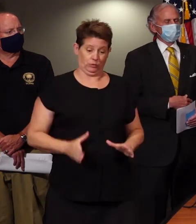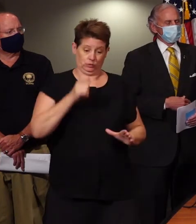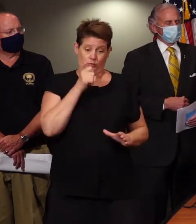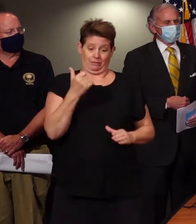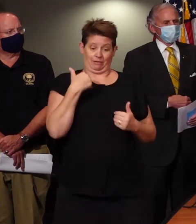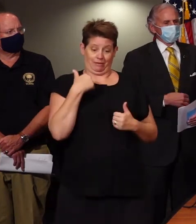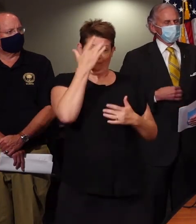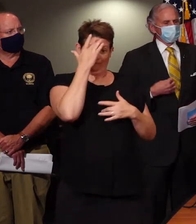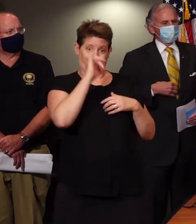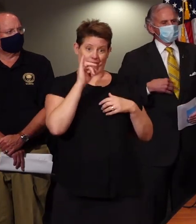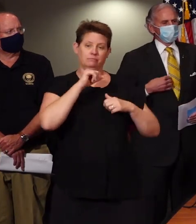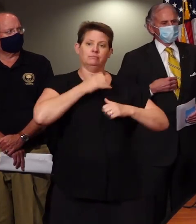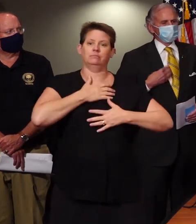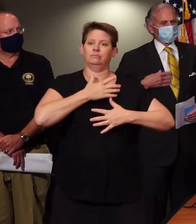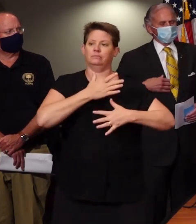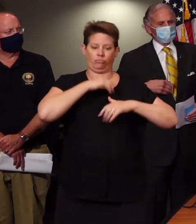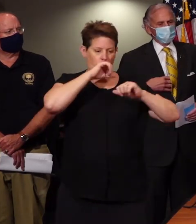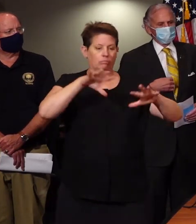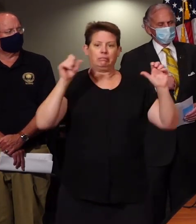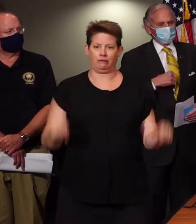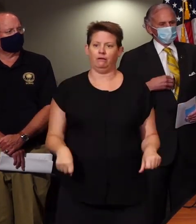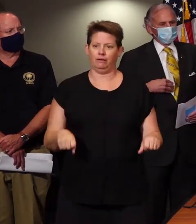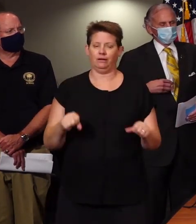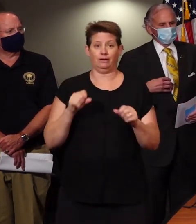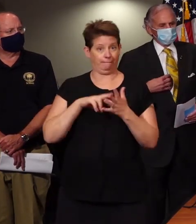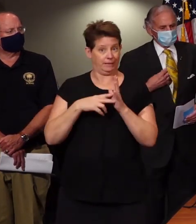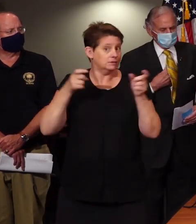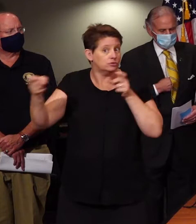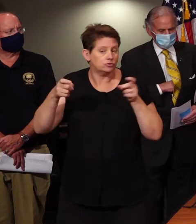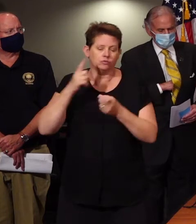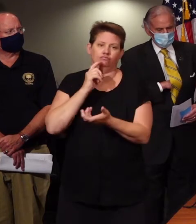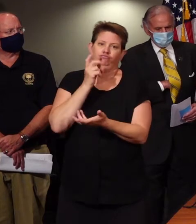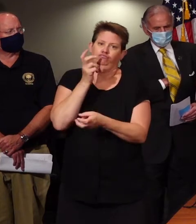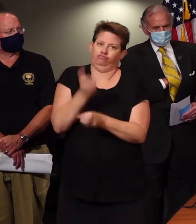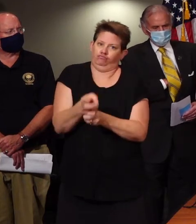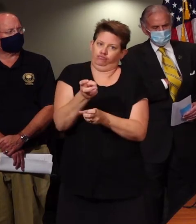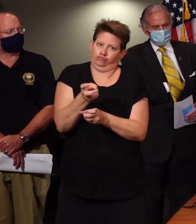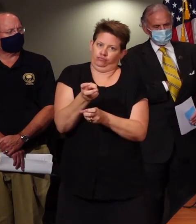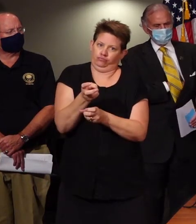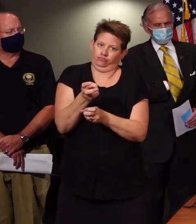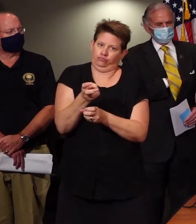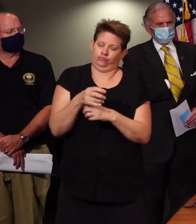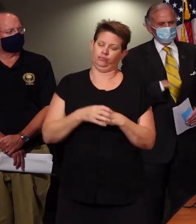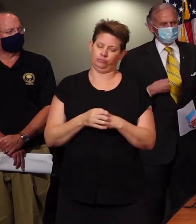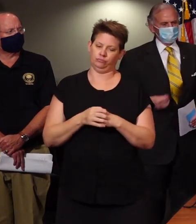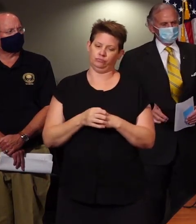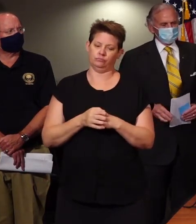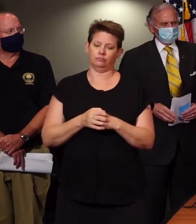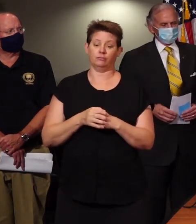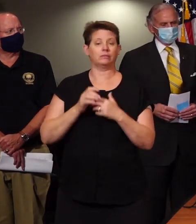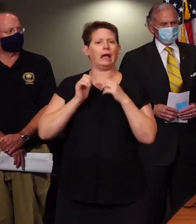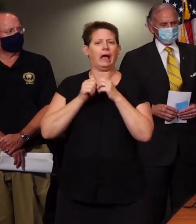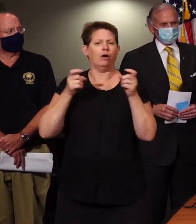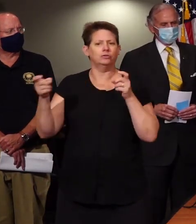breathing. That makes it very, very difficult to control. And unless we do something dramatically different to